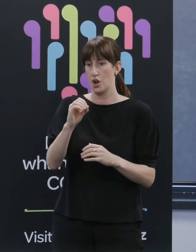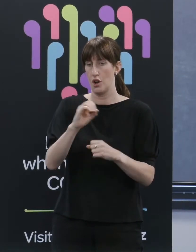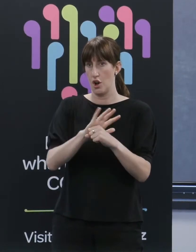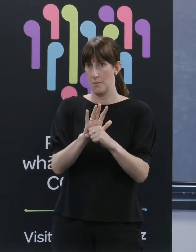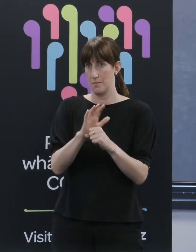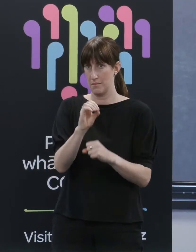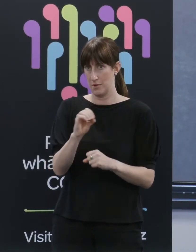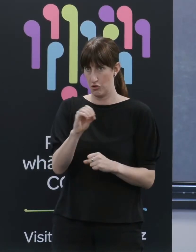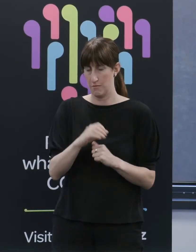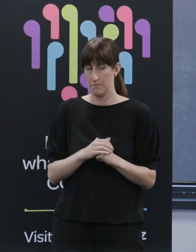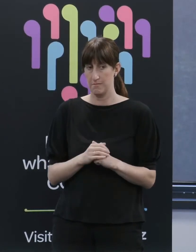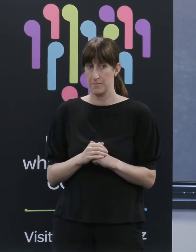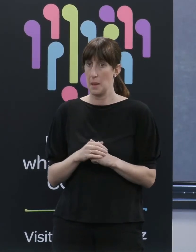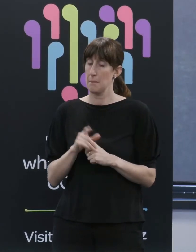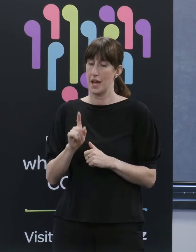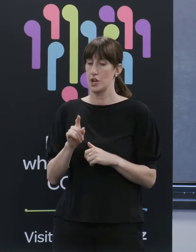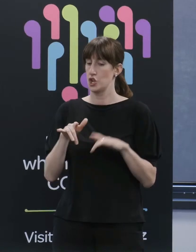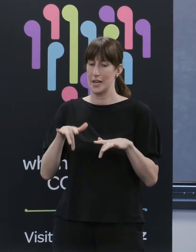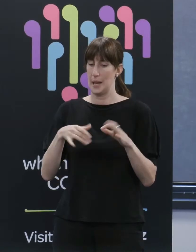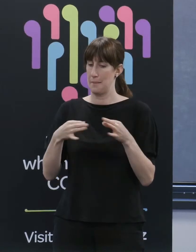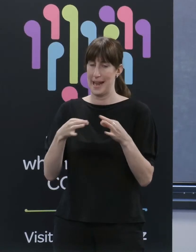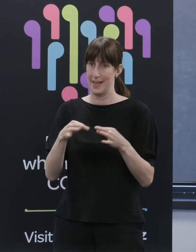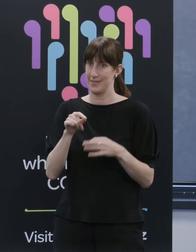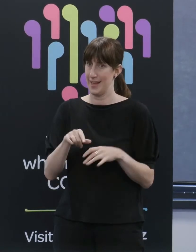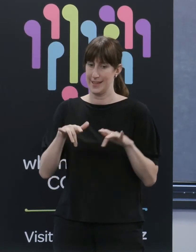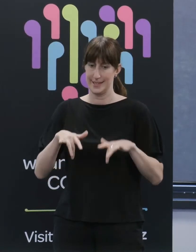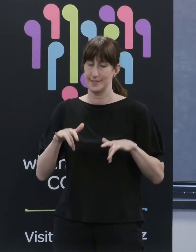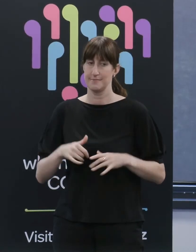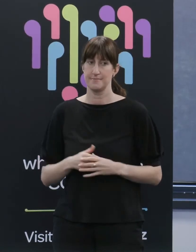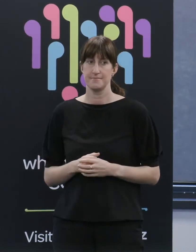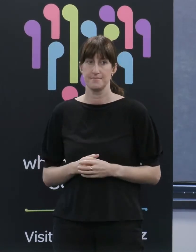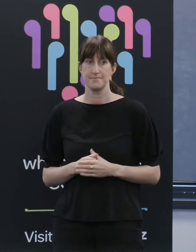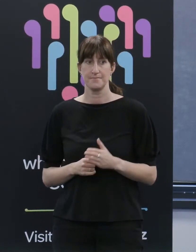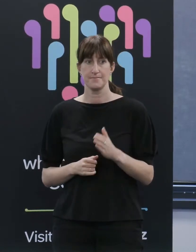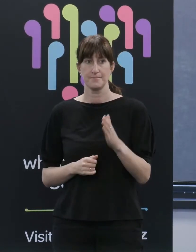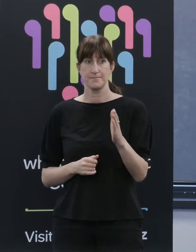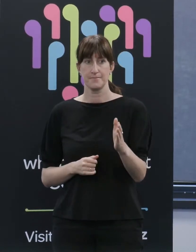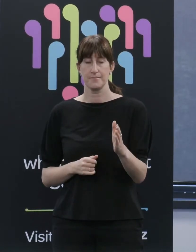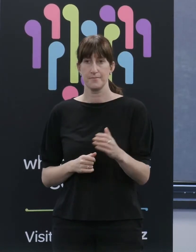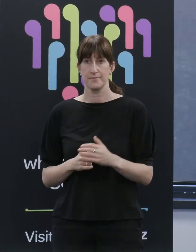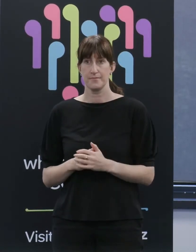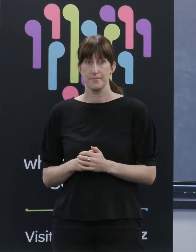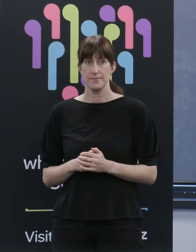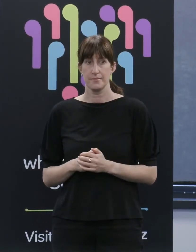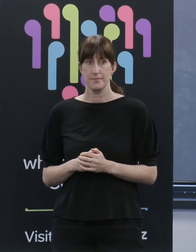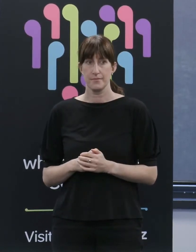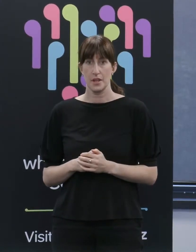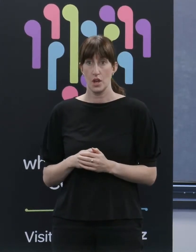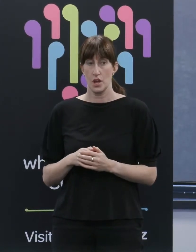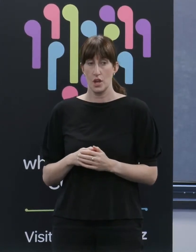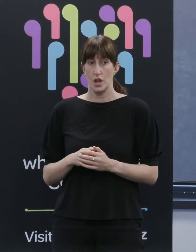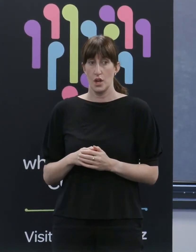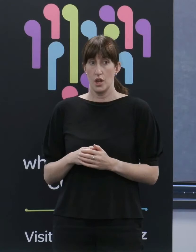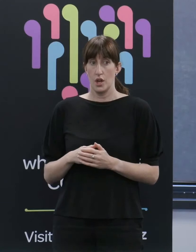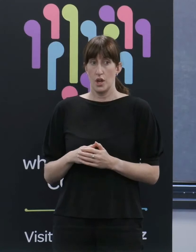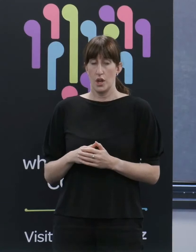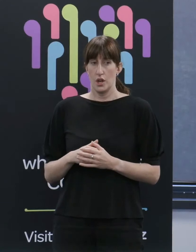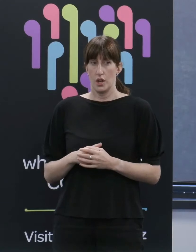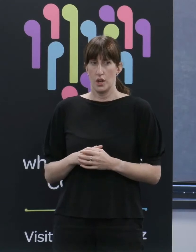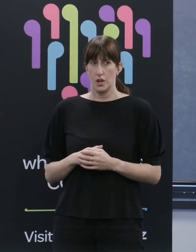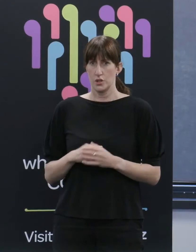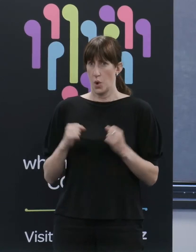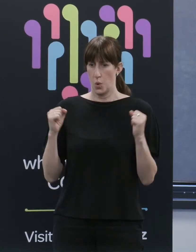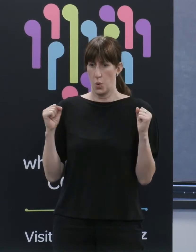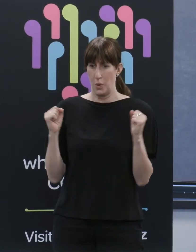community group. That we haven't got to the planning stage of that at this stage. For the winter 2022 flu season, what, if any,